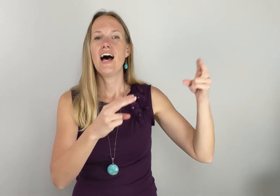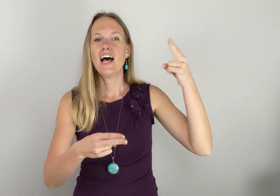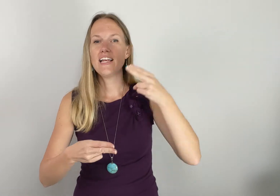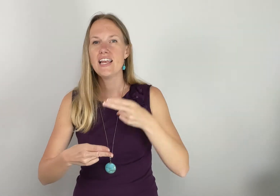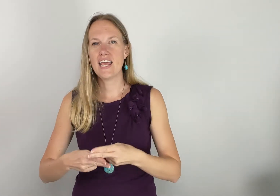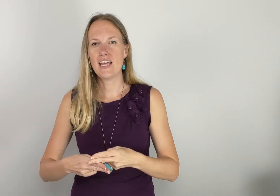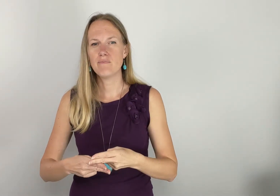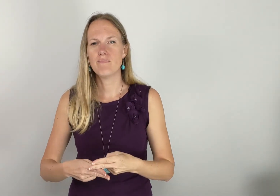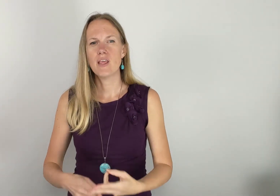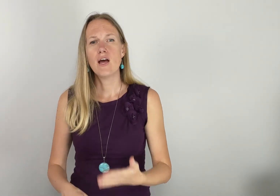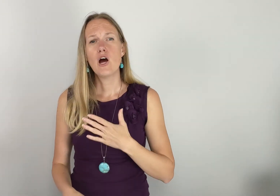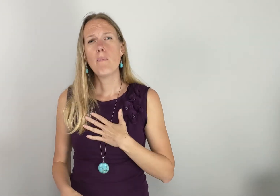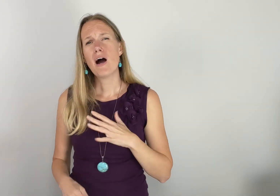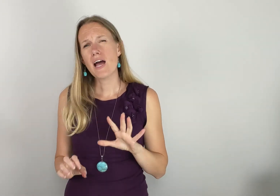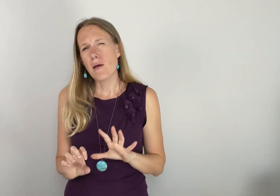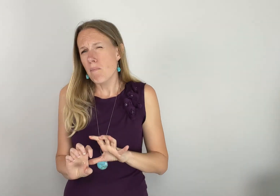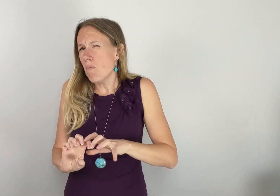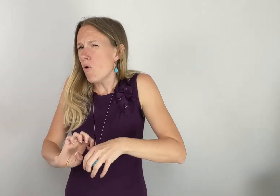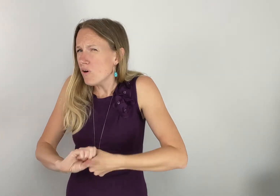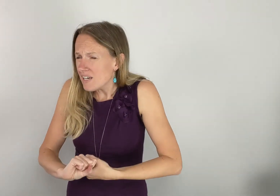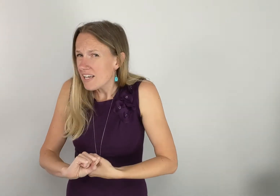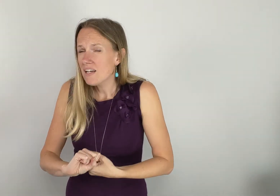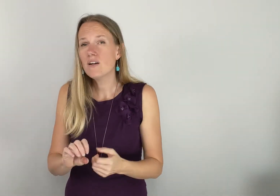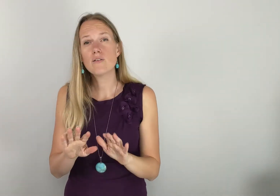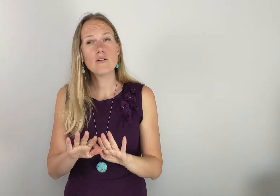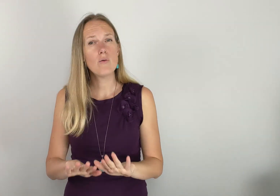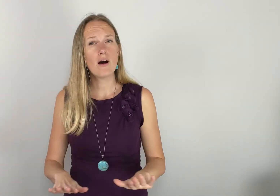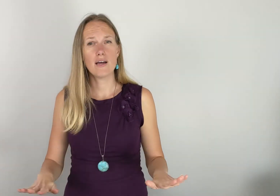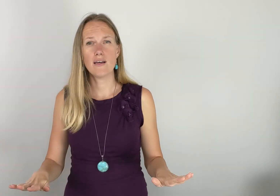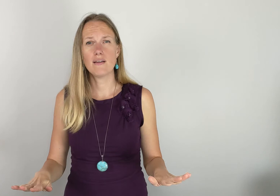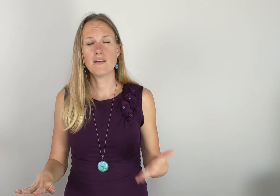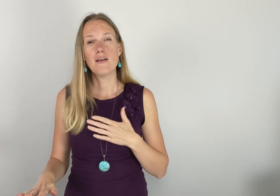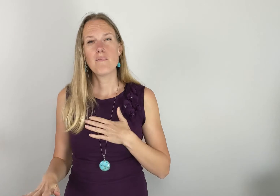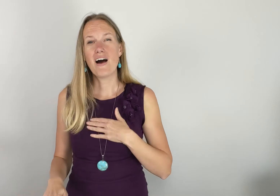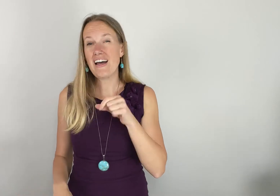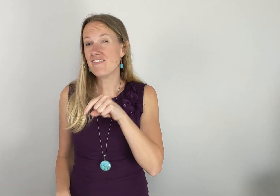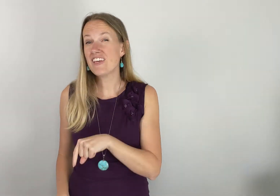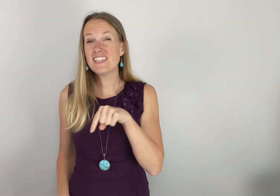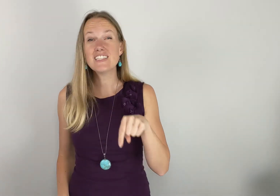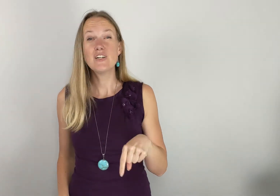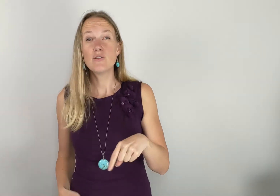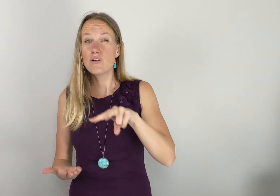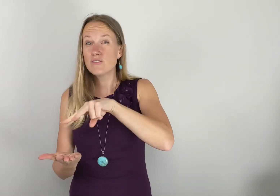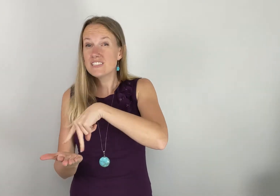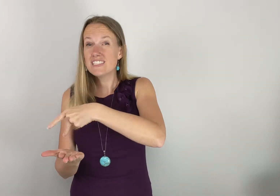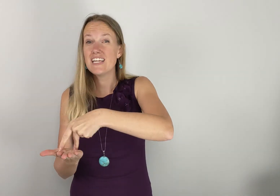a name. My morning grew quiet. My feet rose to